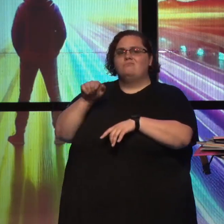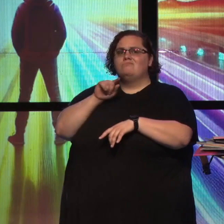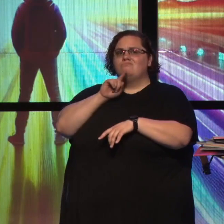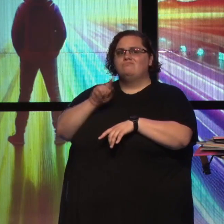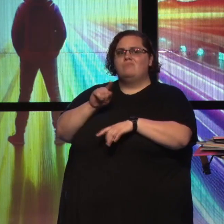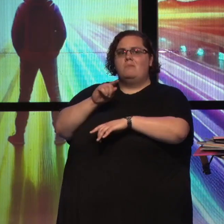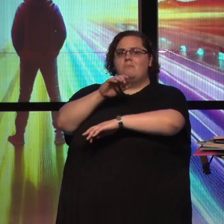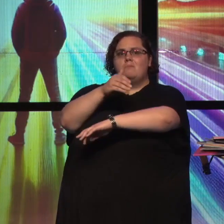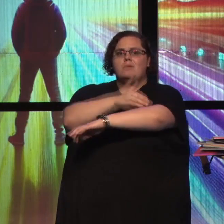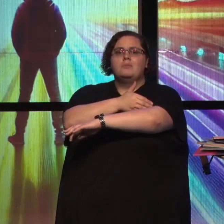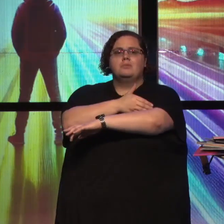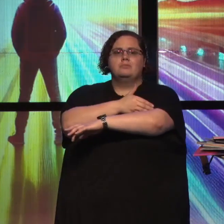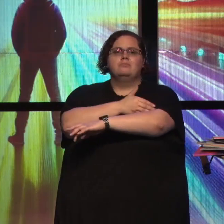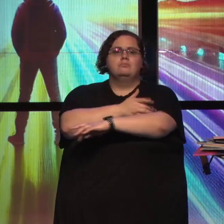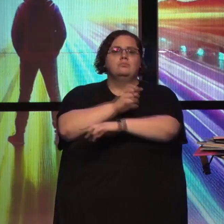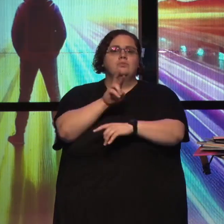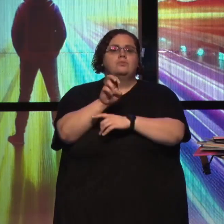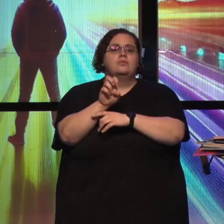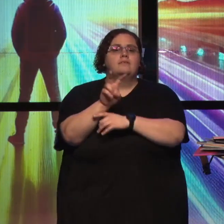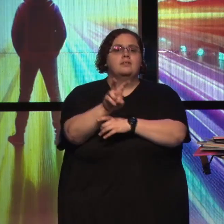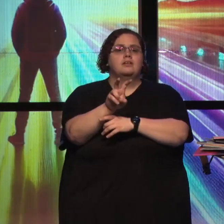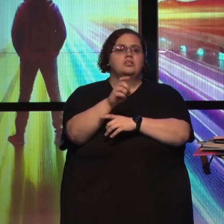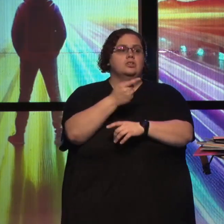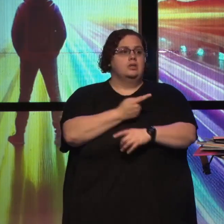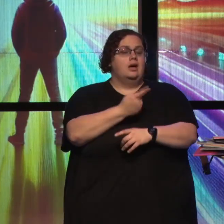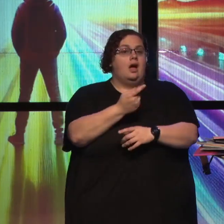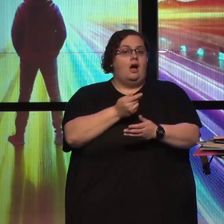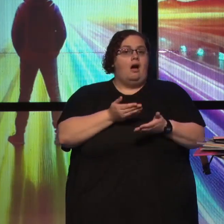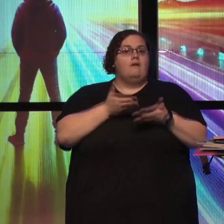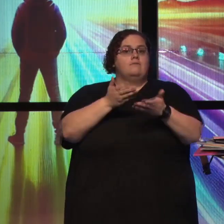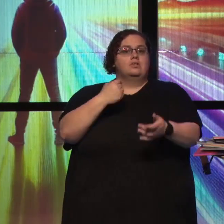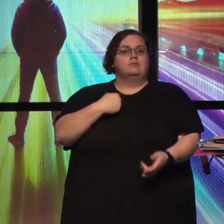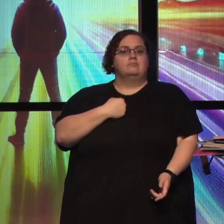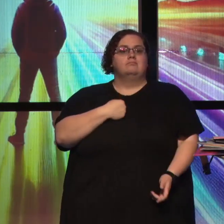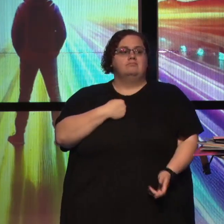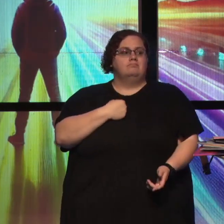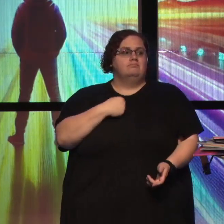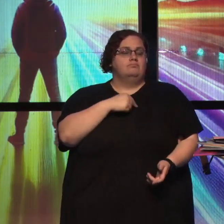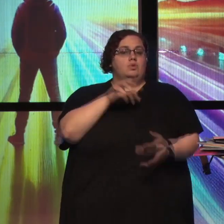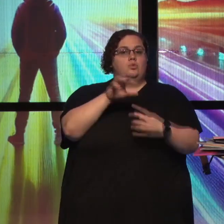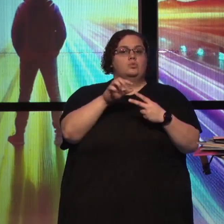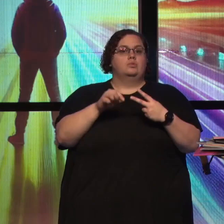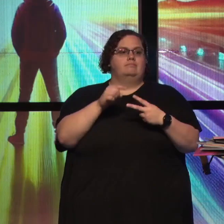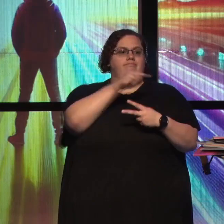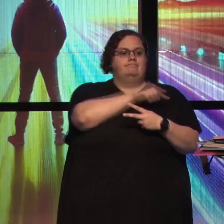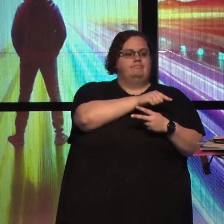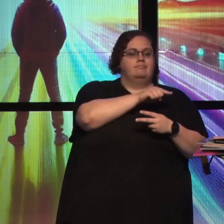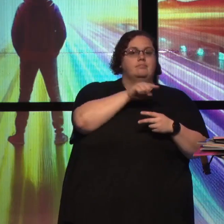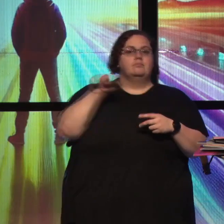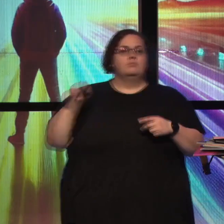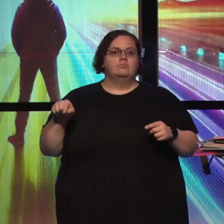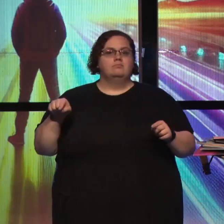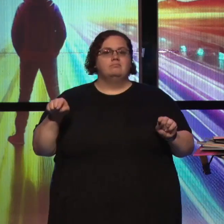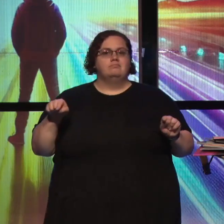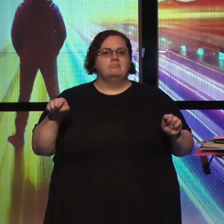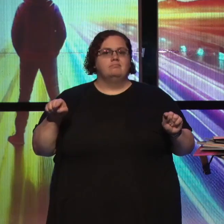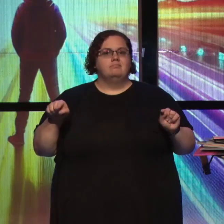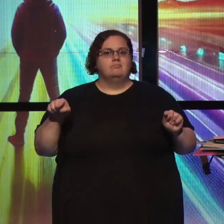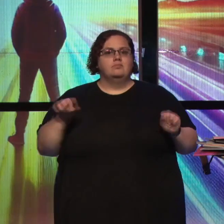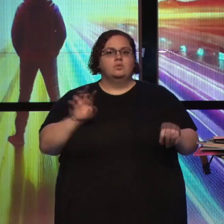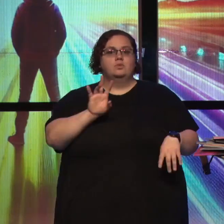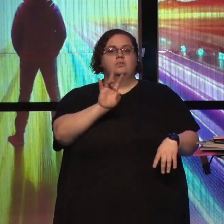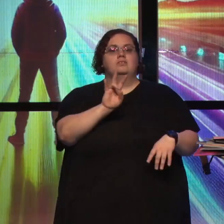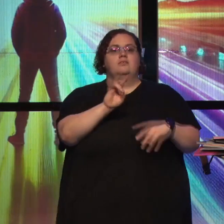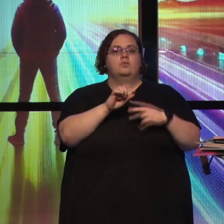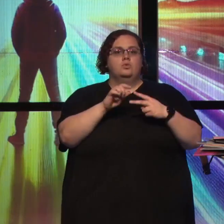lies. And so the revelation offers you and I a choice, Team Lamb or Team Dragon. So 7 choices that counter the values of Team